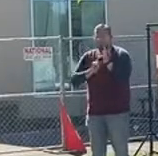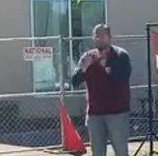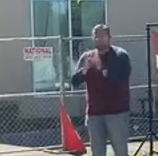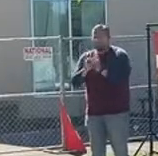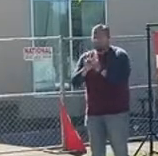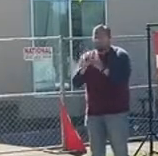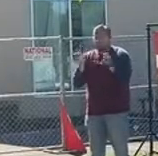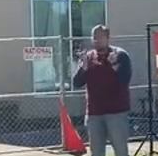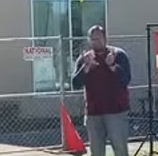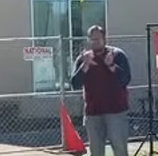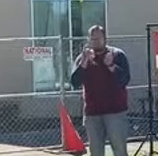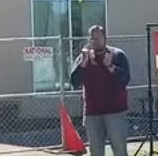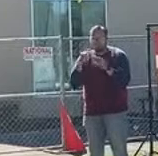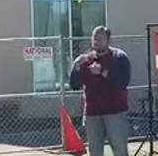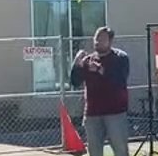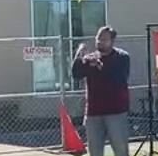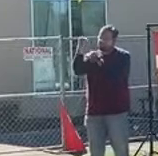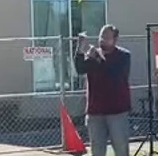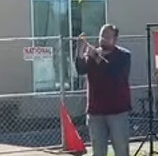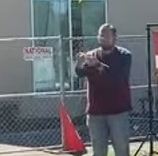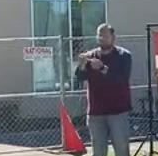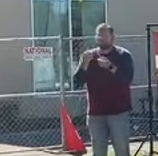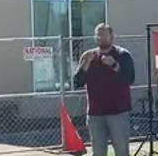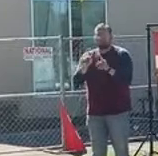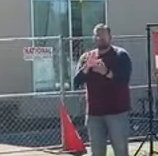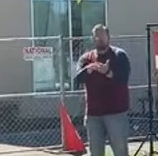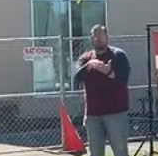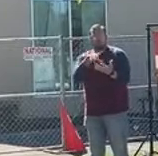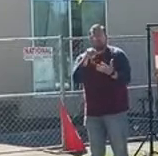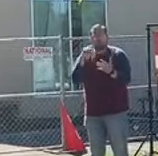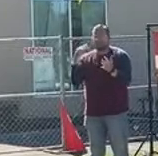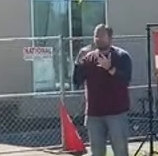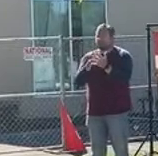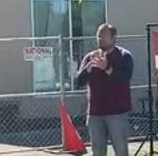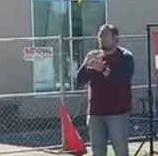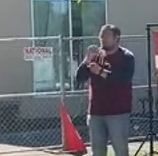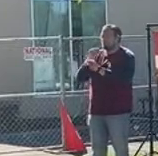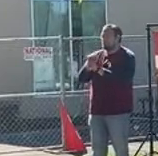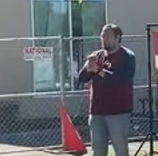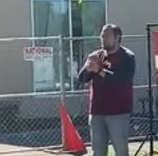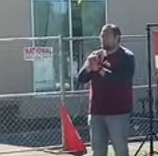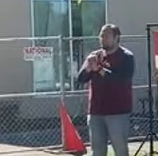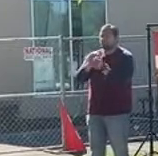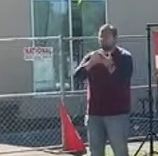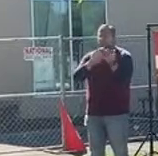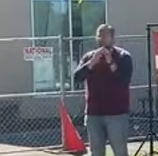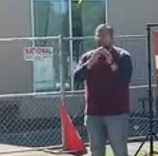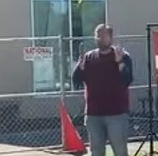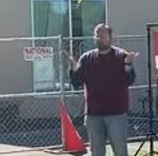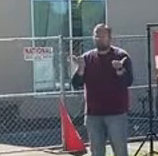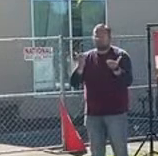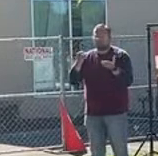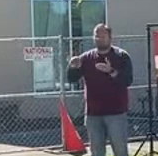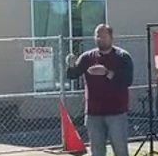it for generations, and for the opportunity to learn, study, work, and be in community on this